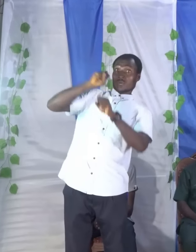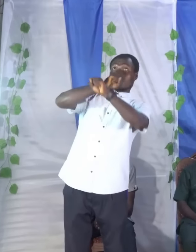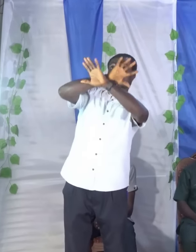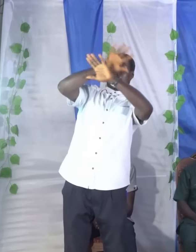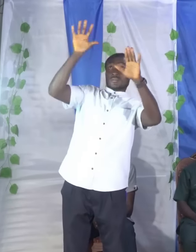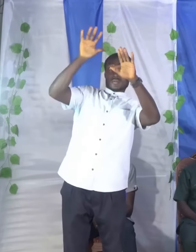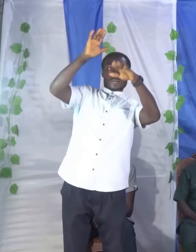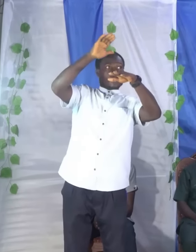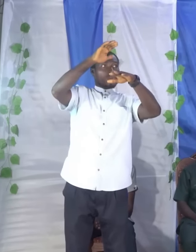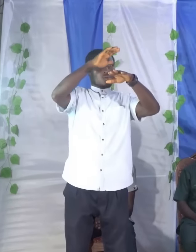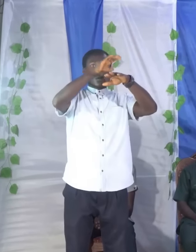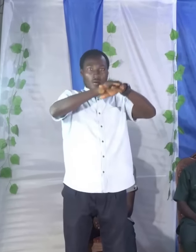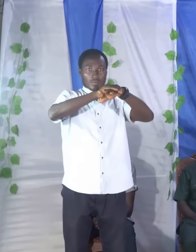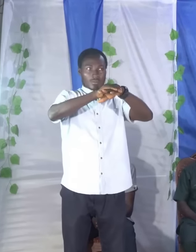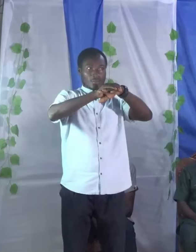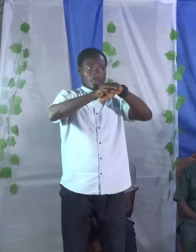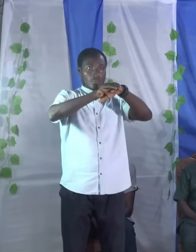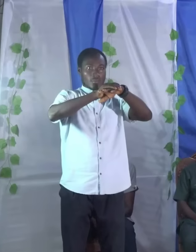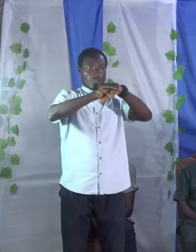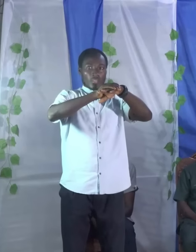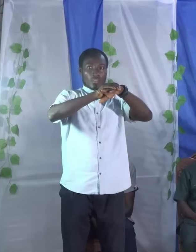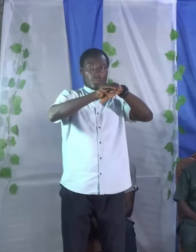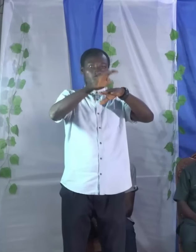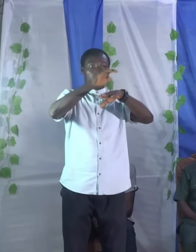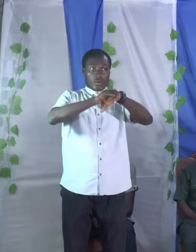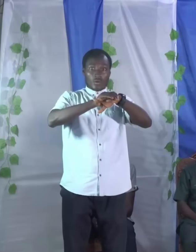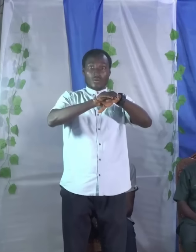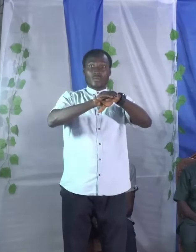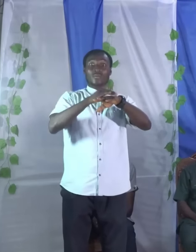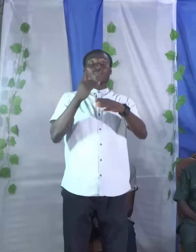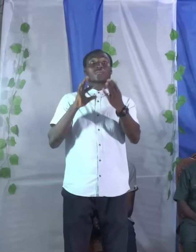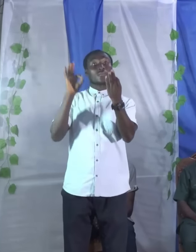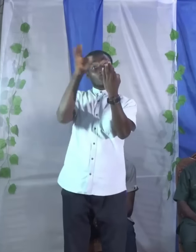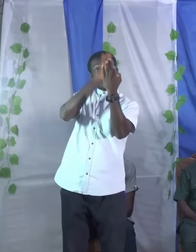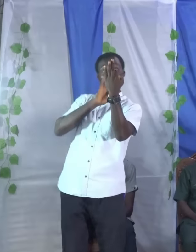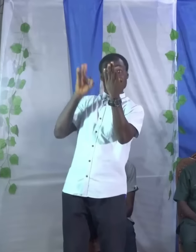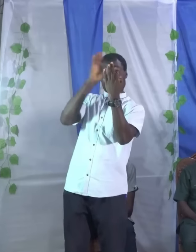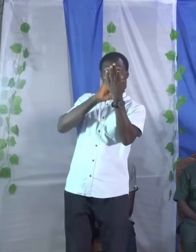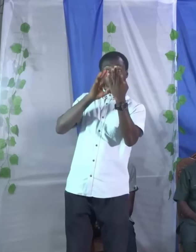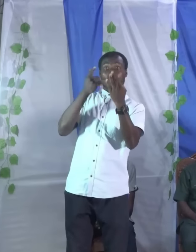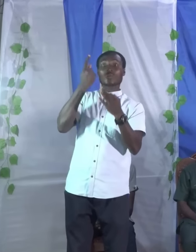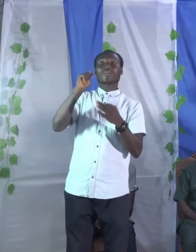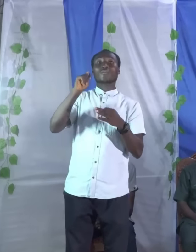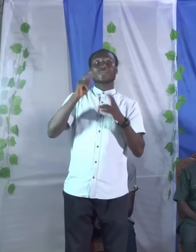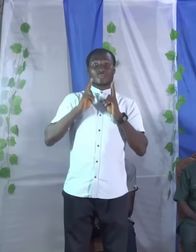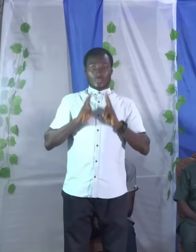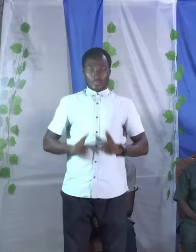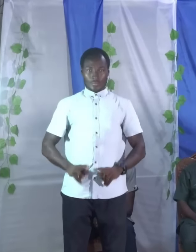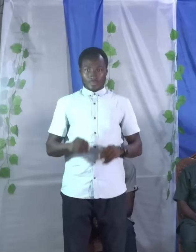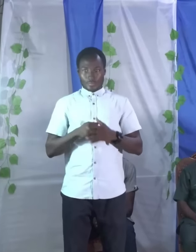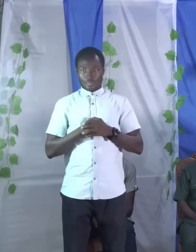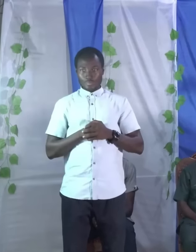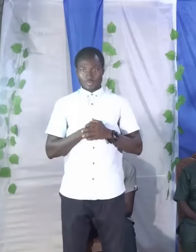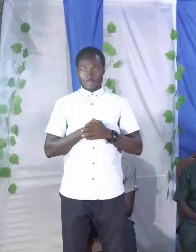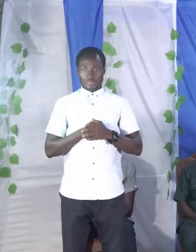ame nka ne yɛ wiase sana mama akania enhyerɛn ɛwɔ nipa anim ɛfɛ paa bankasa so abɔfo anim